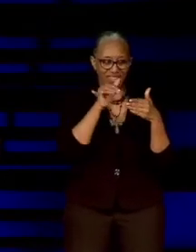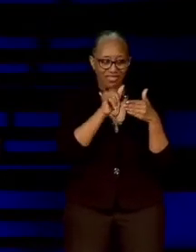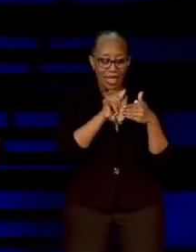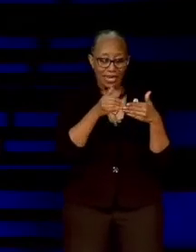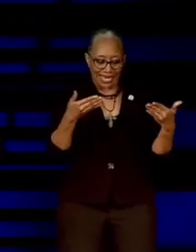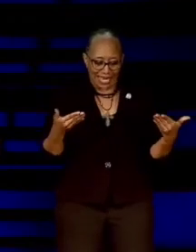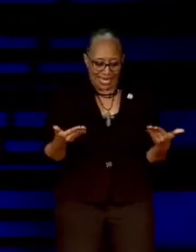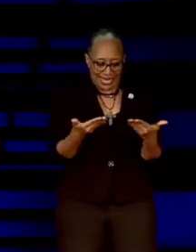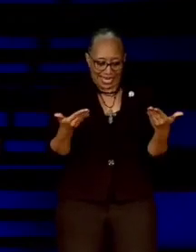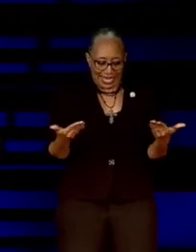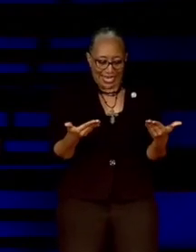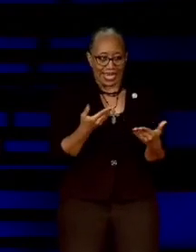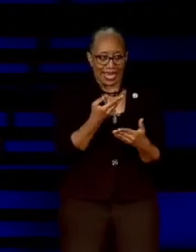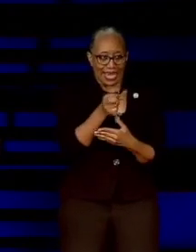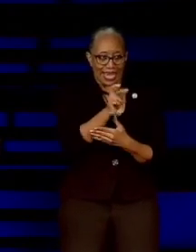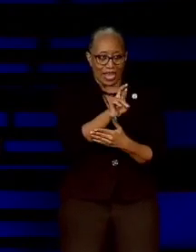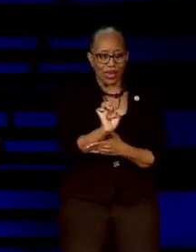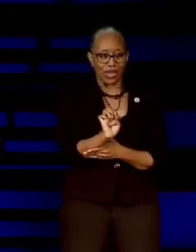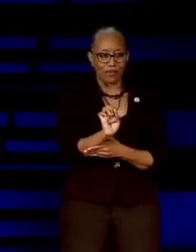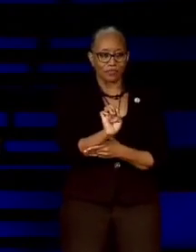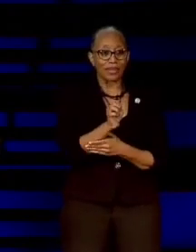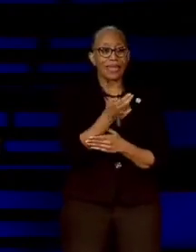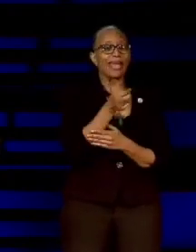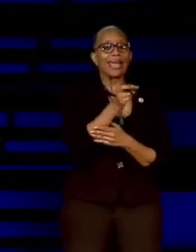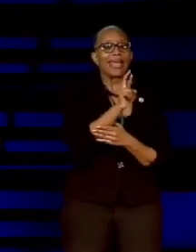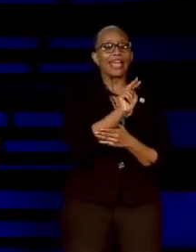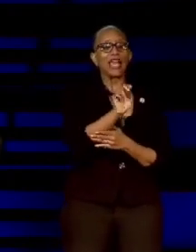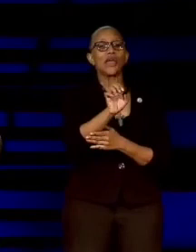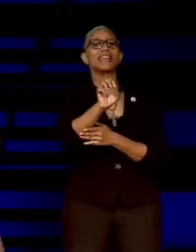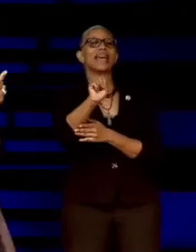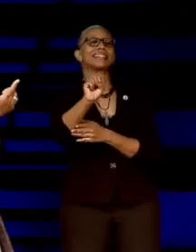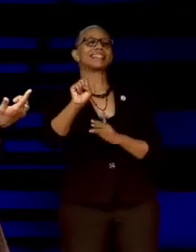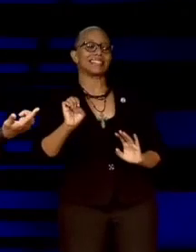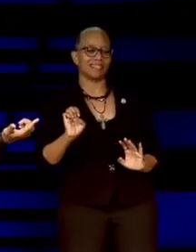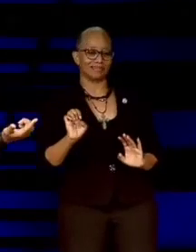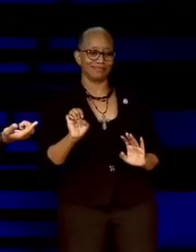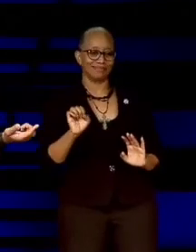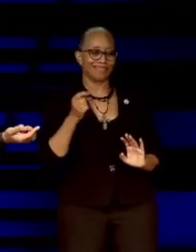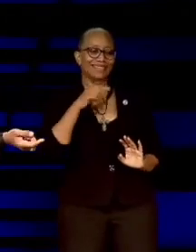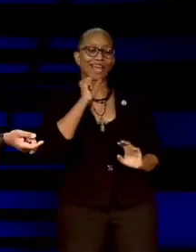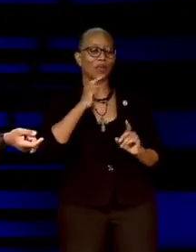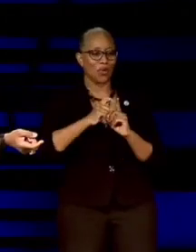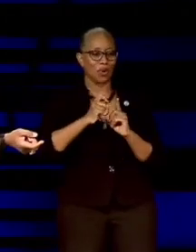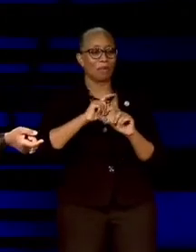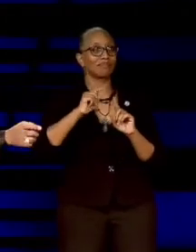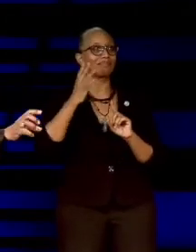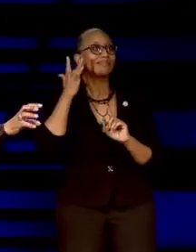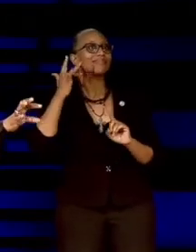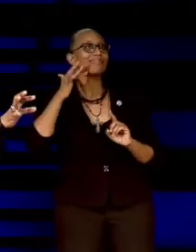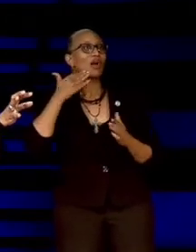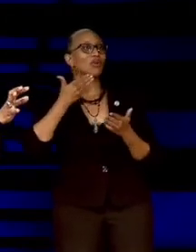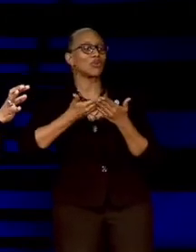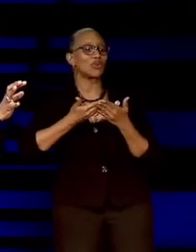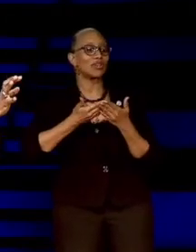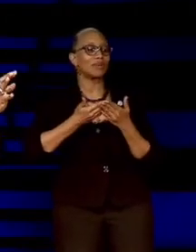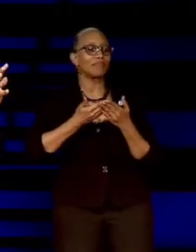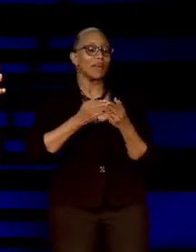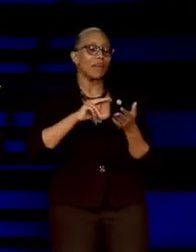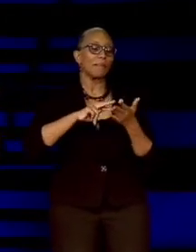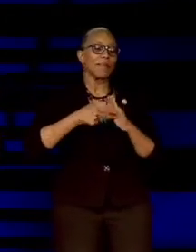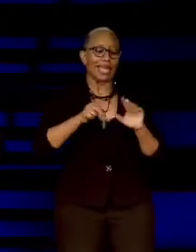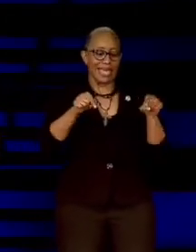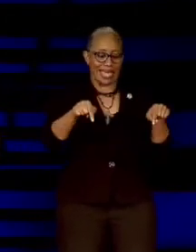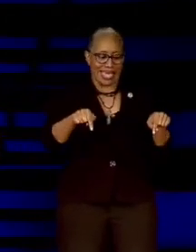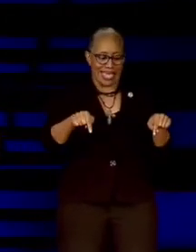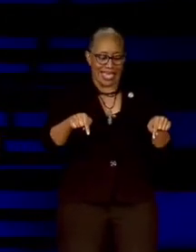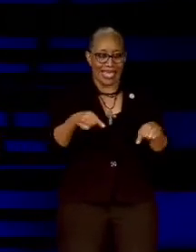here-ness. It's not a word, it just felt good. The here-ness that Peter